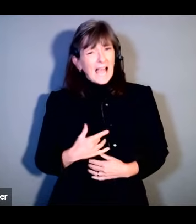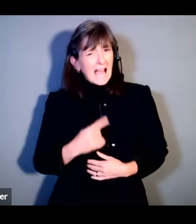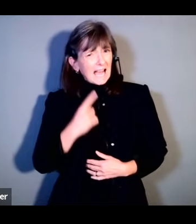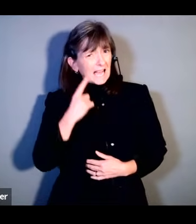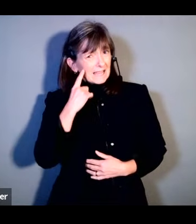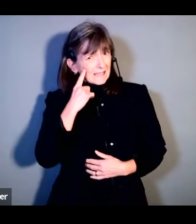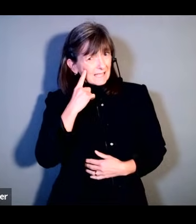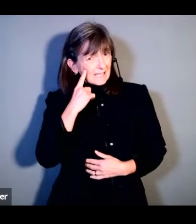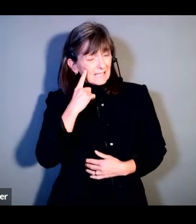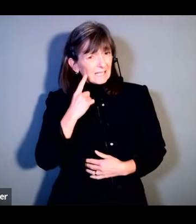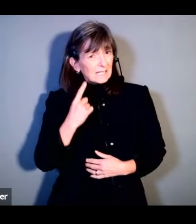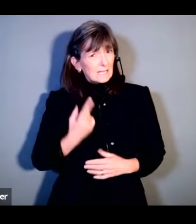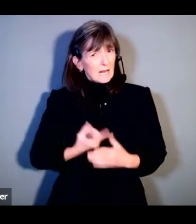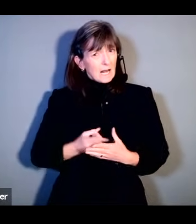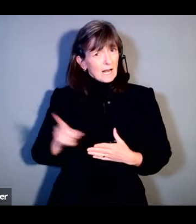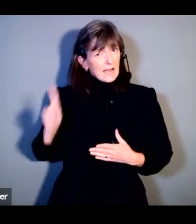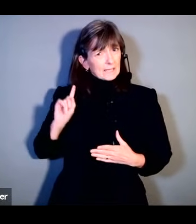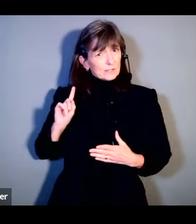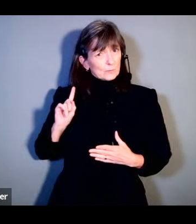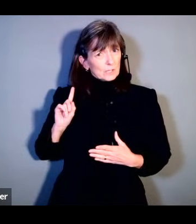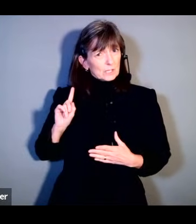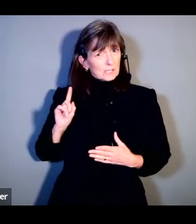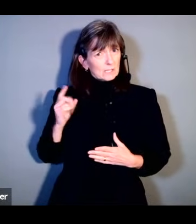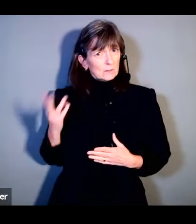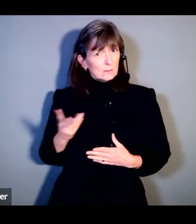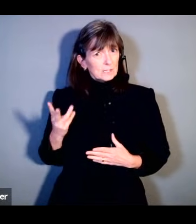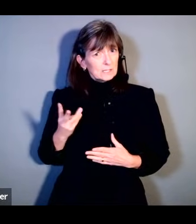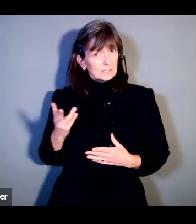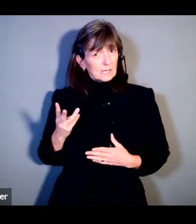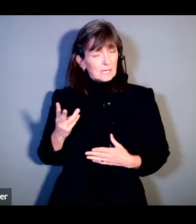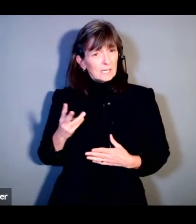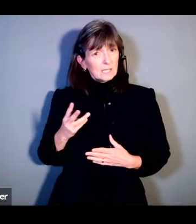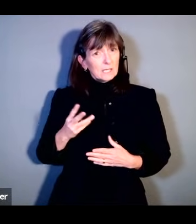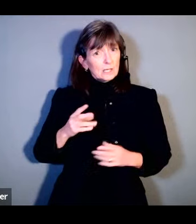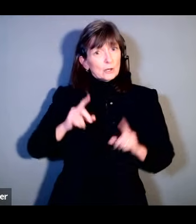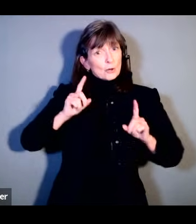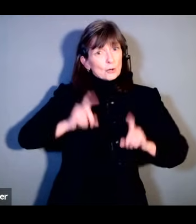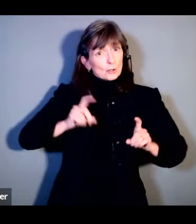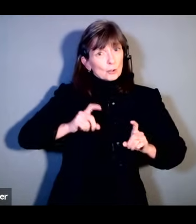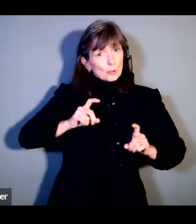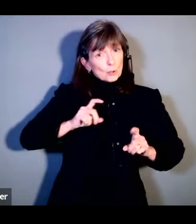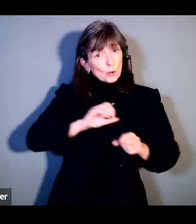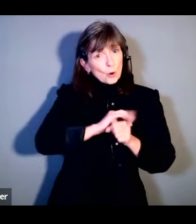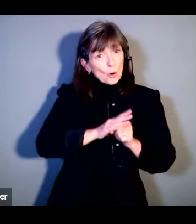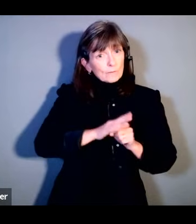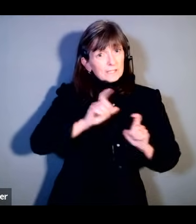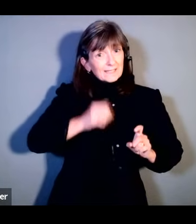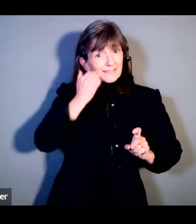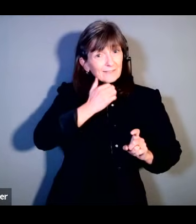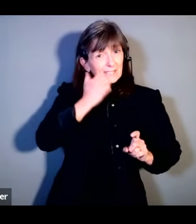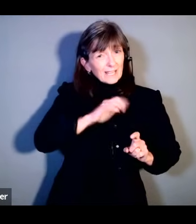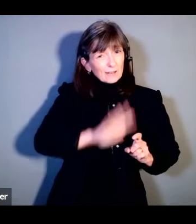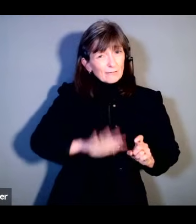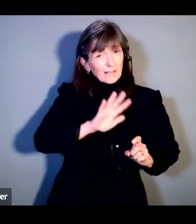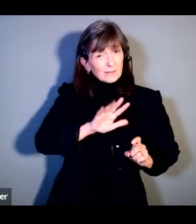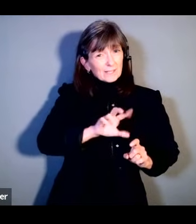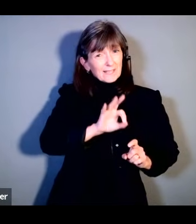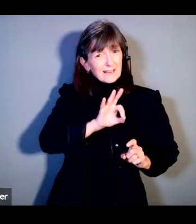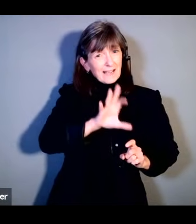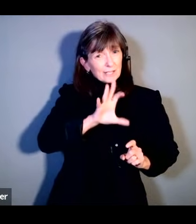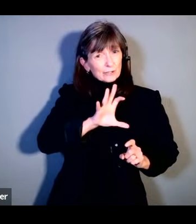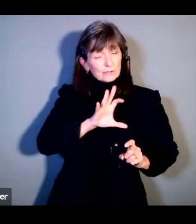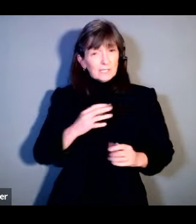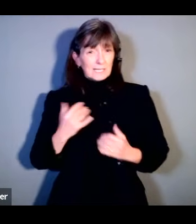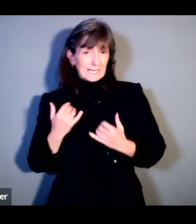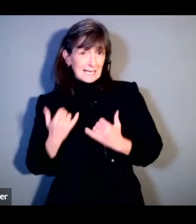as of this time last week, public health was doing about 900 COVID tests a day. Do we have any sense of how many tests are being done